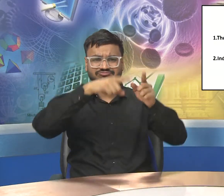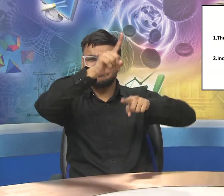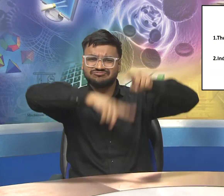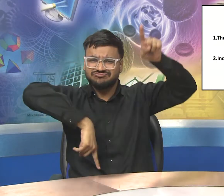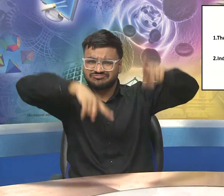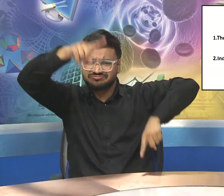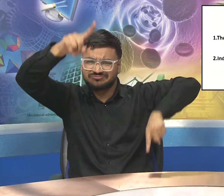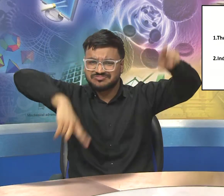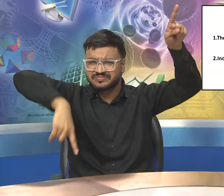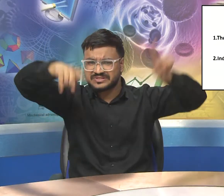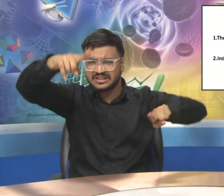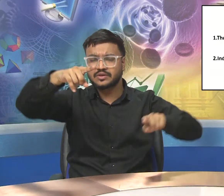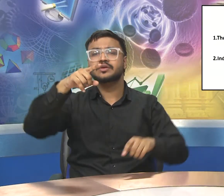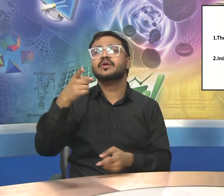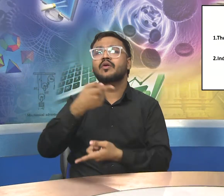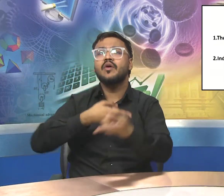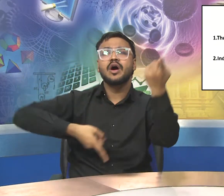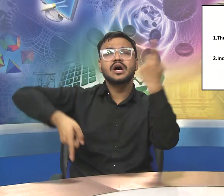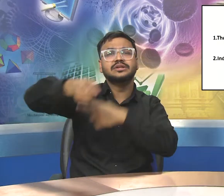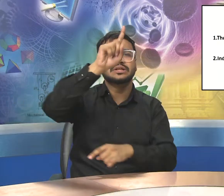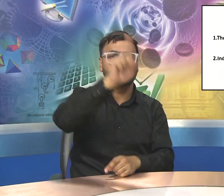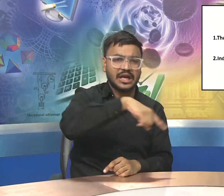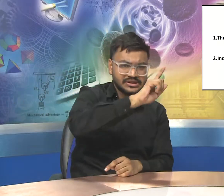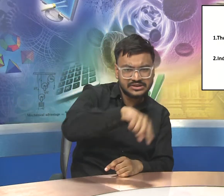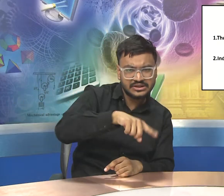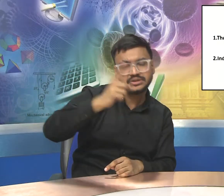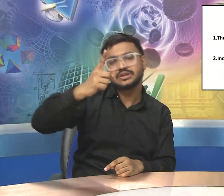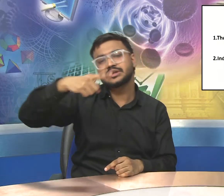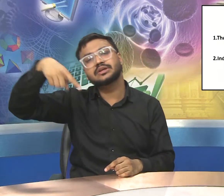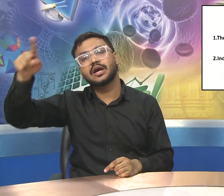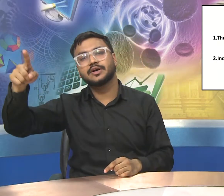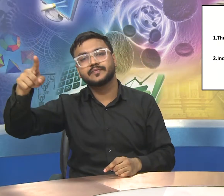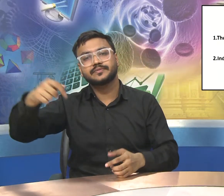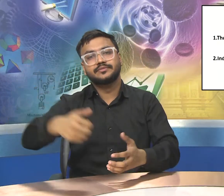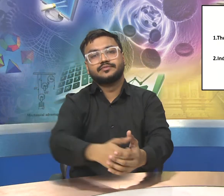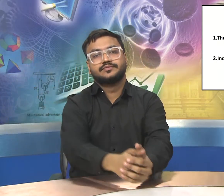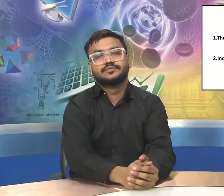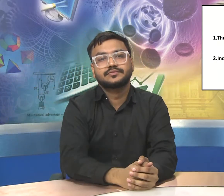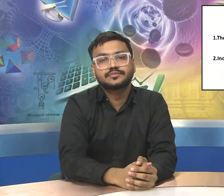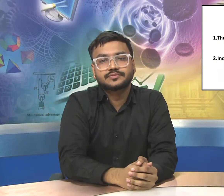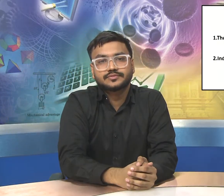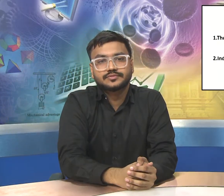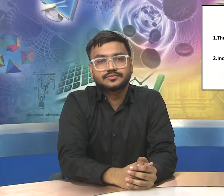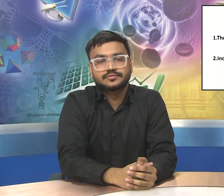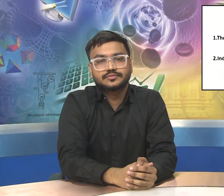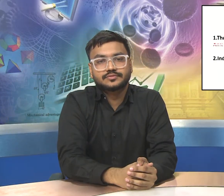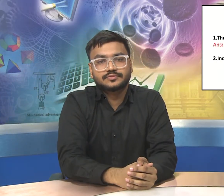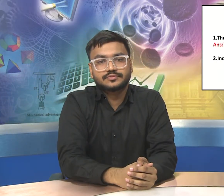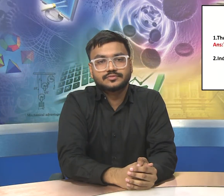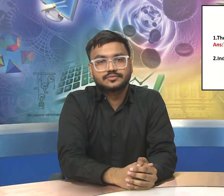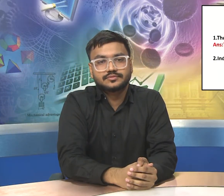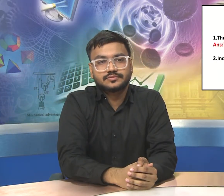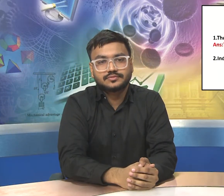There are variation in sign language in India or in other countries?